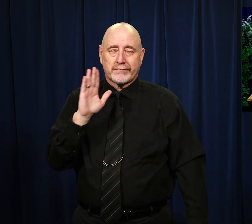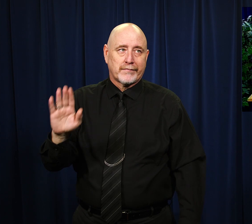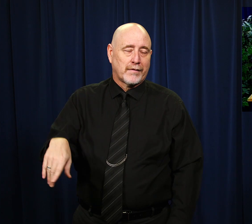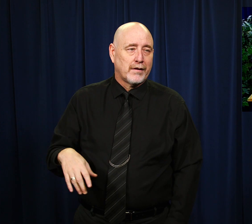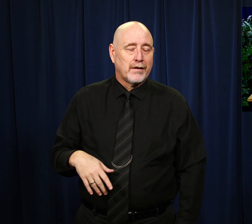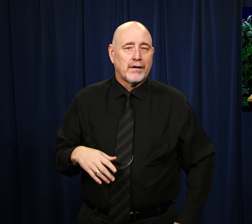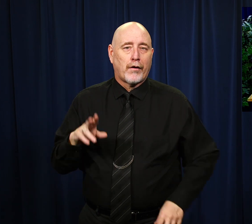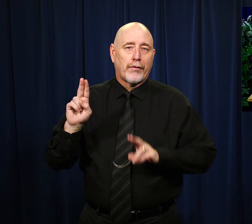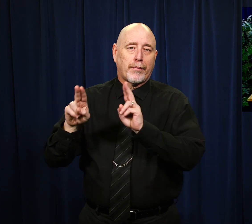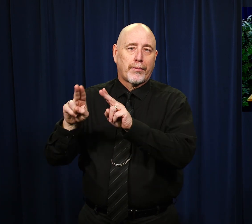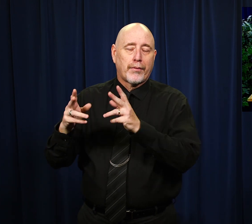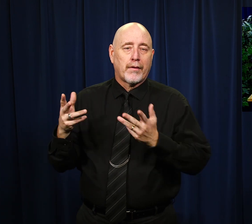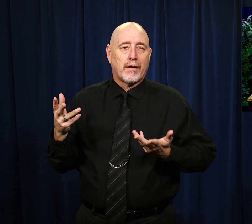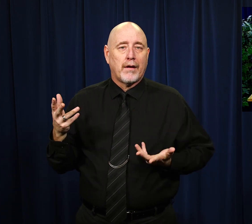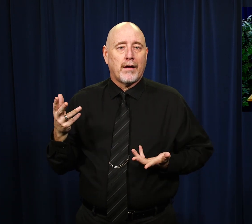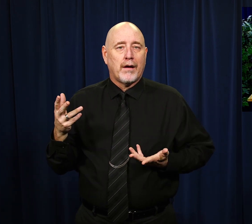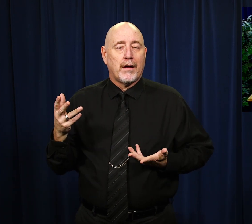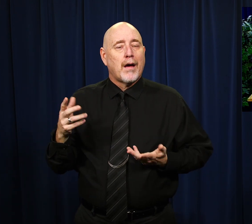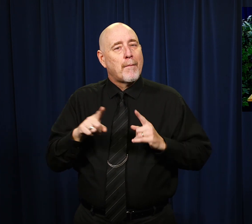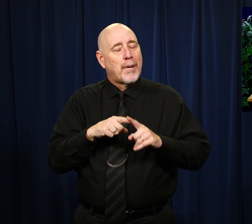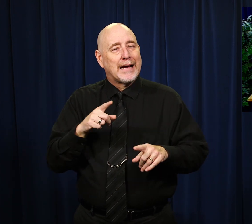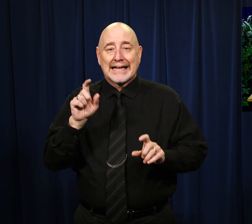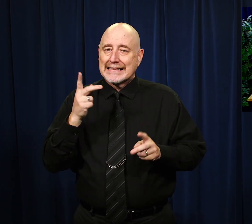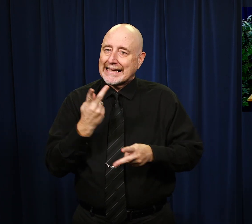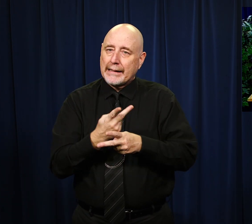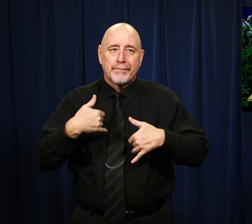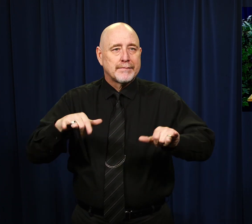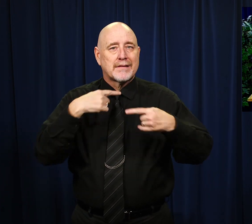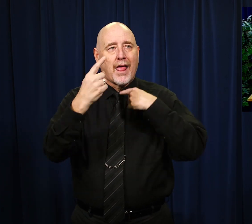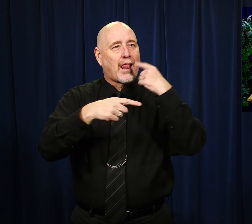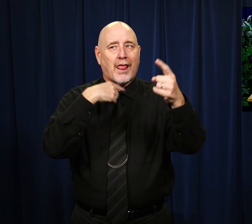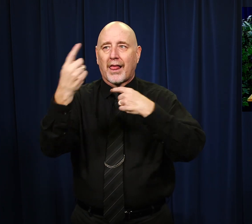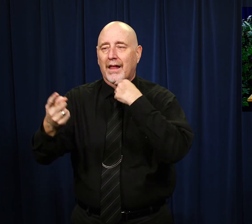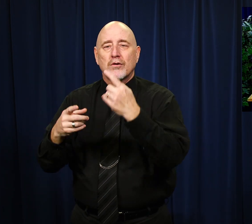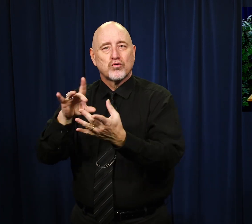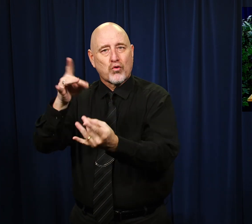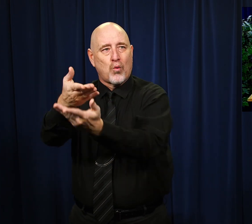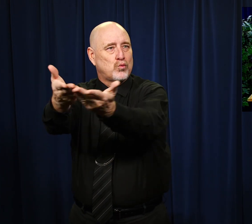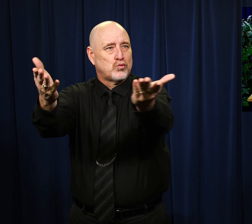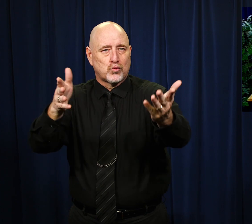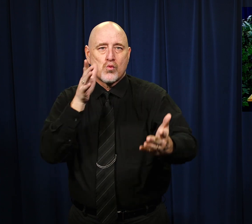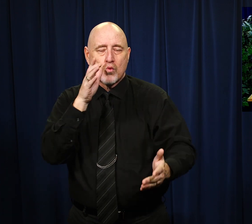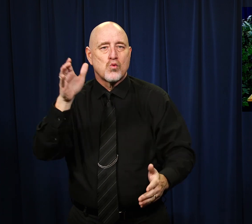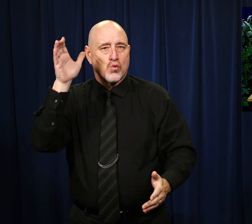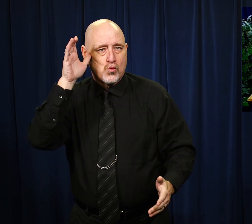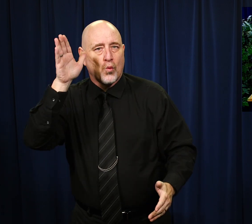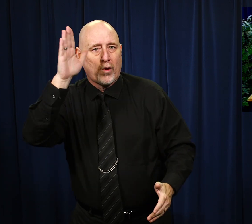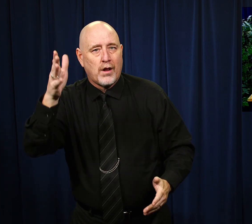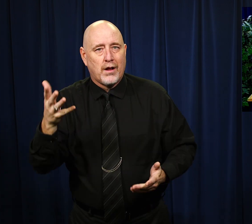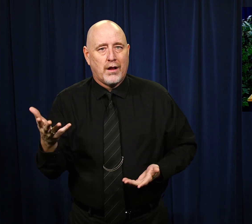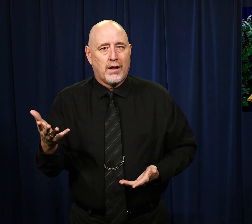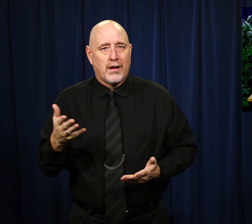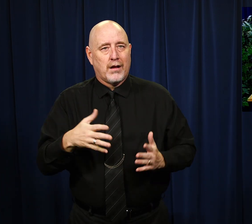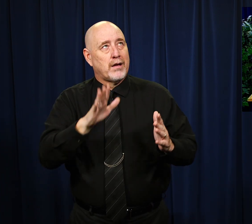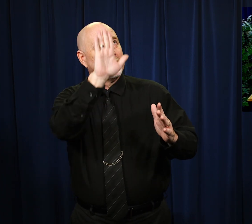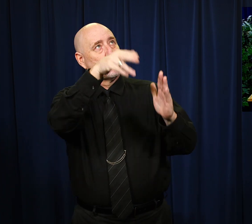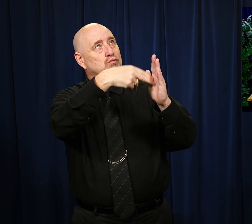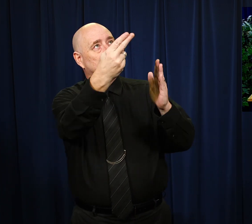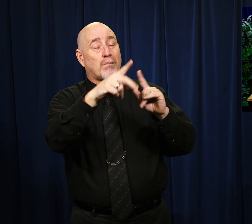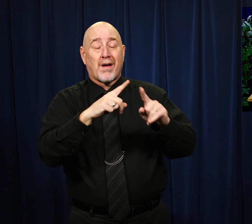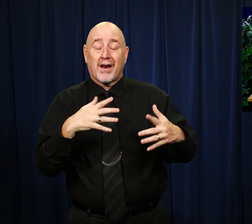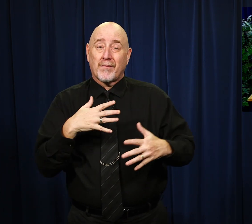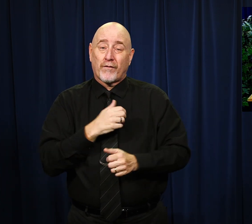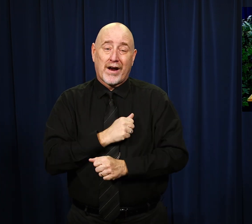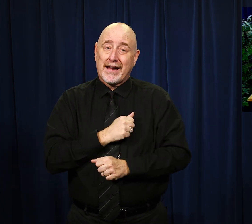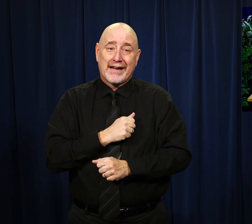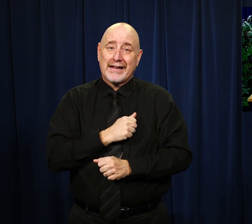you, ridicule you. But we have to keep telling, because there are souls out there that will respond to the truth. But I'm